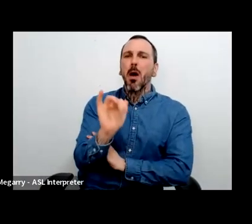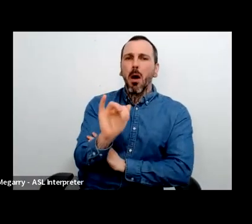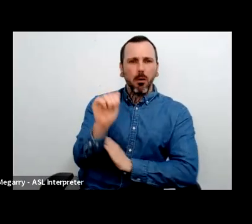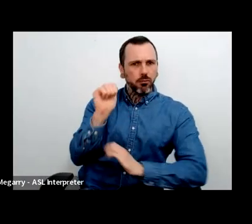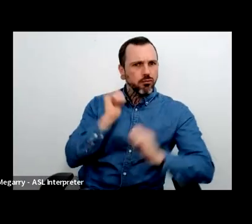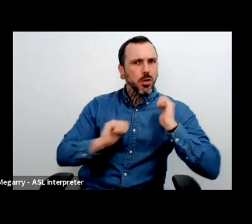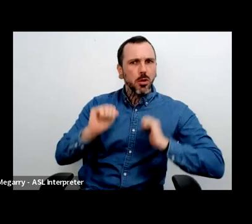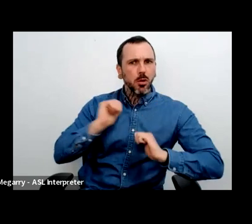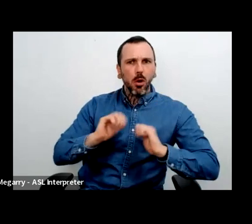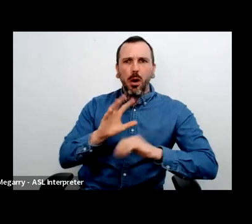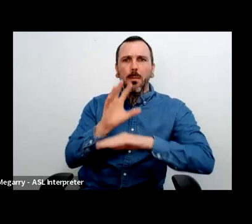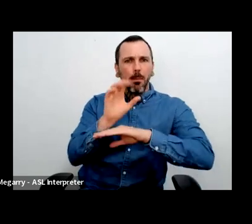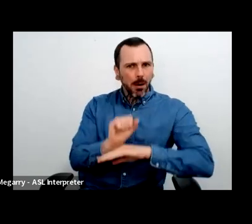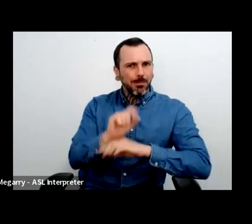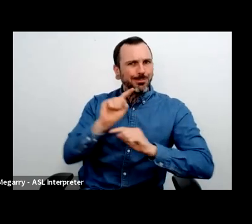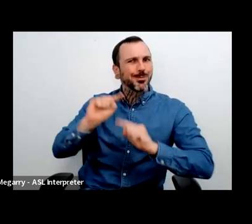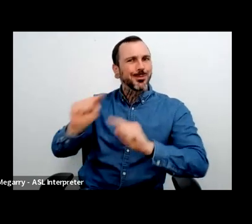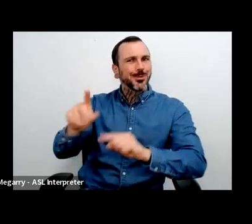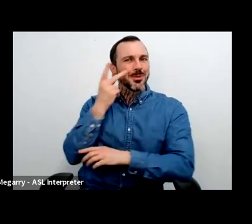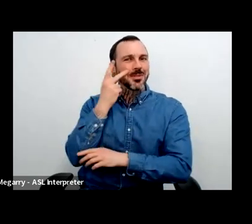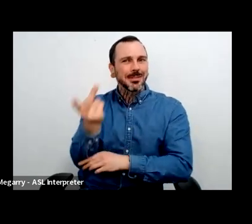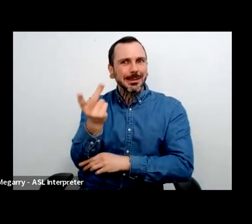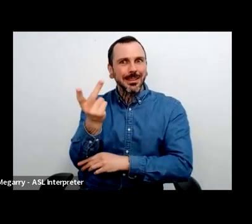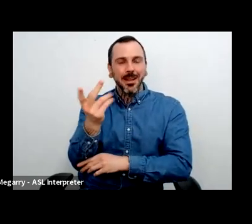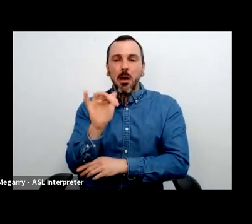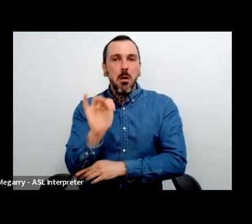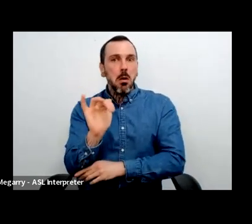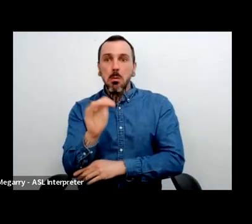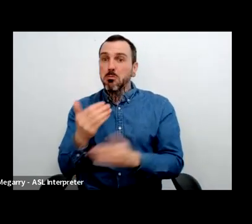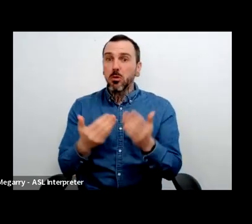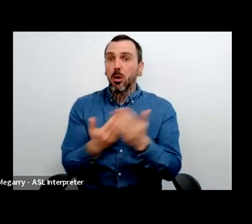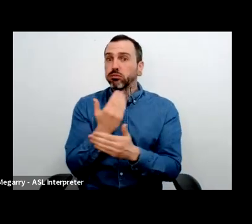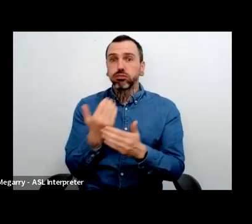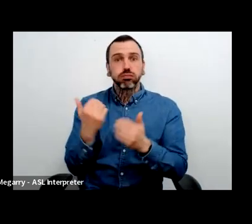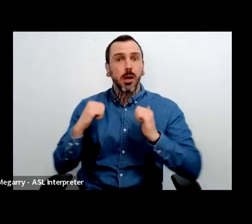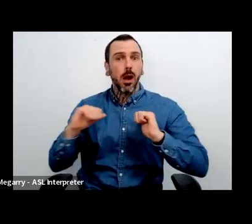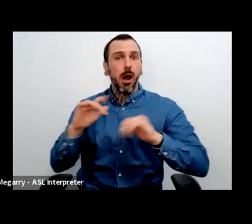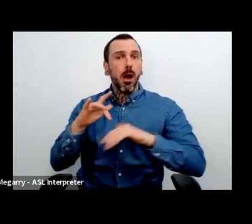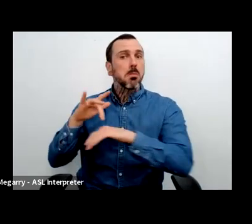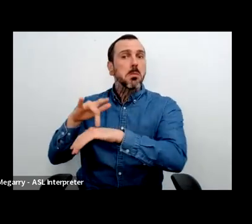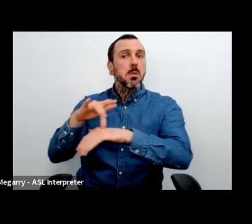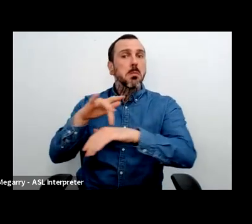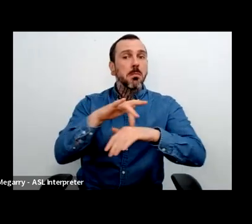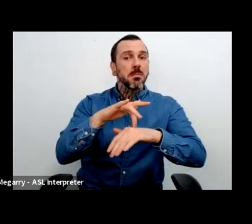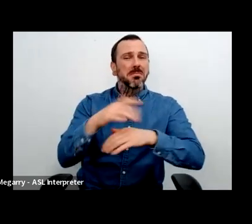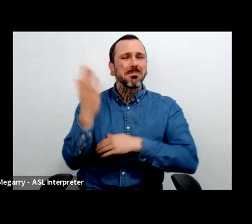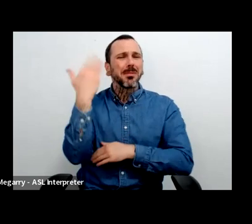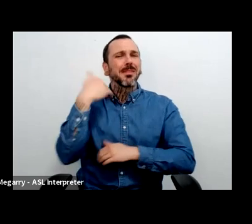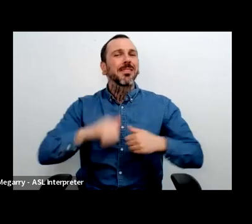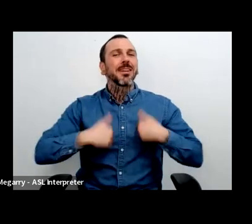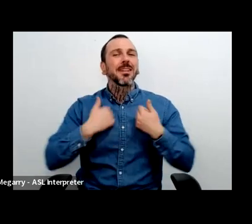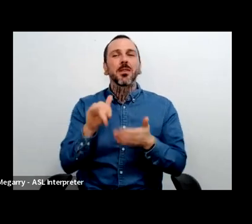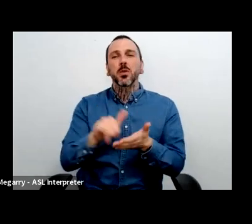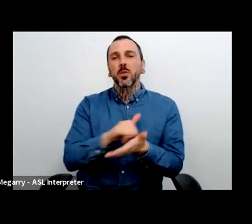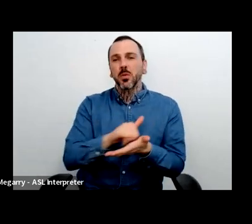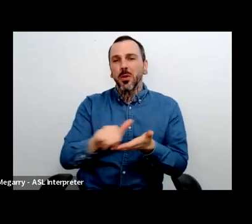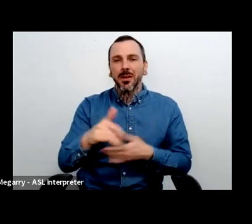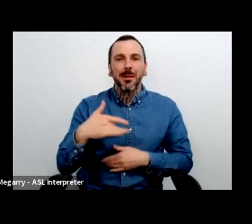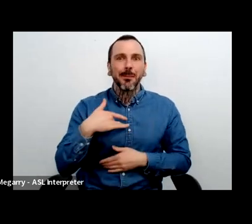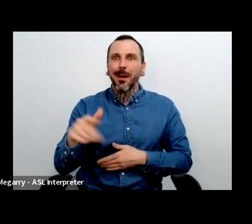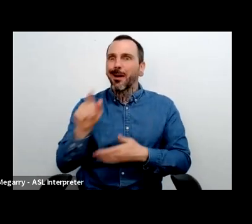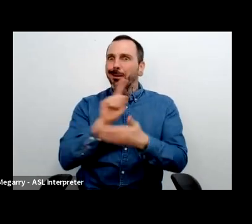see an exciting show. Let's try this out. Let's see something. When I lived in New York, we went to the theater kind of every week type